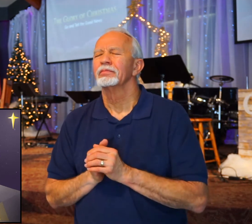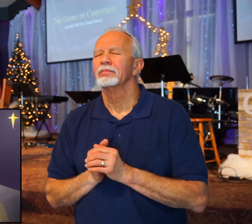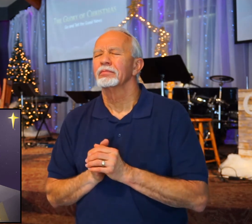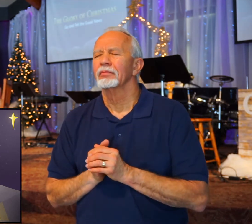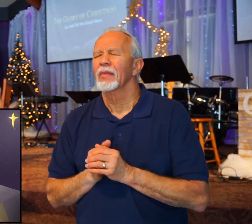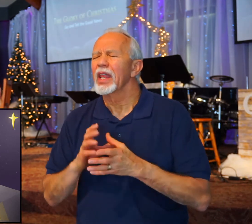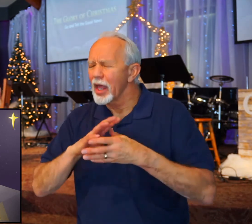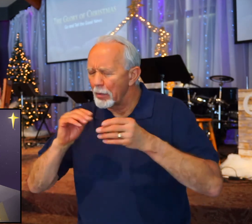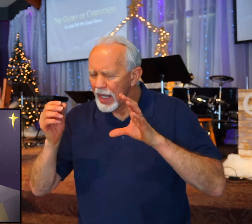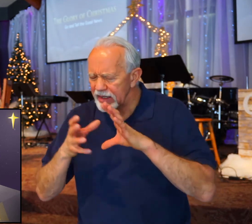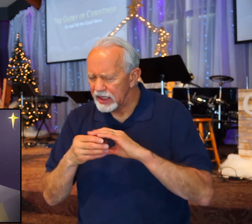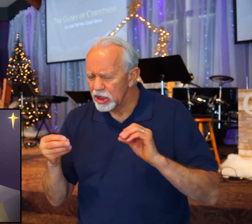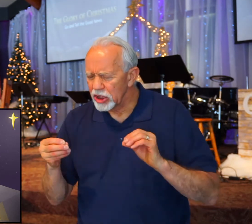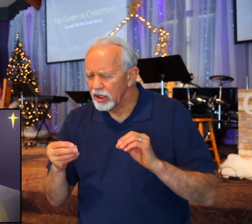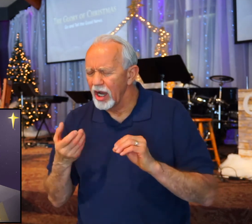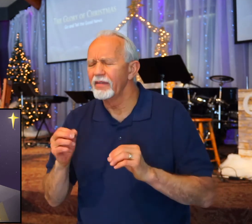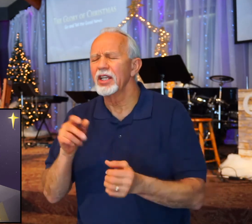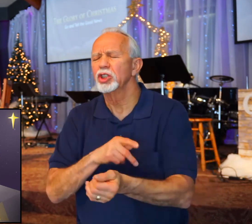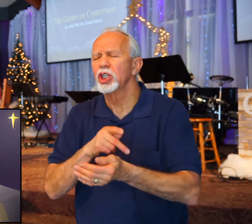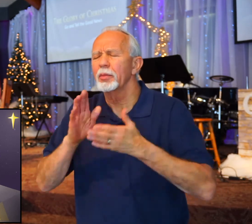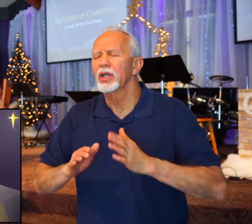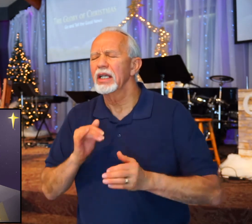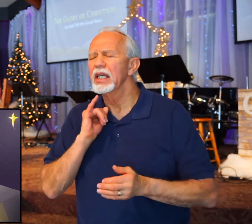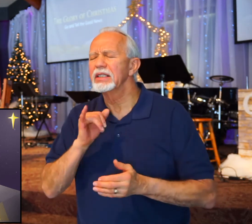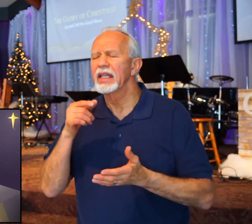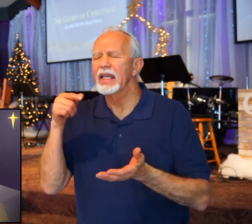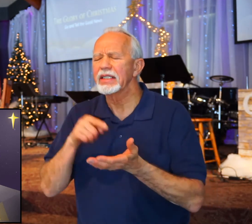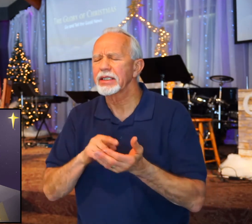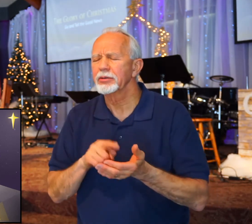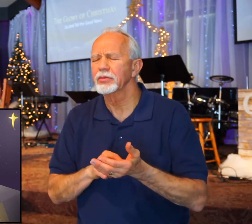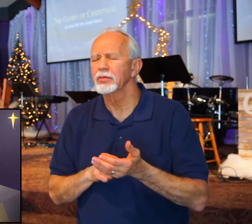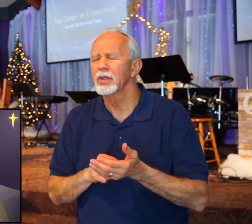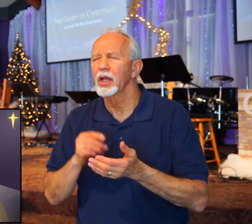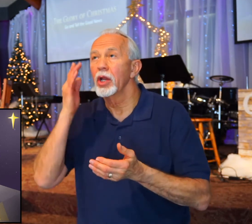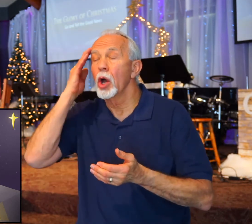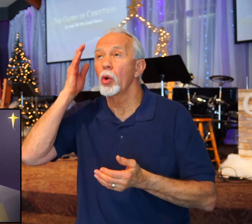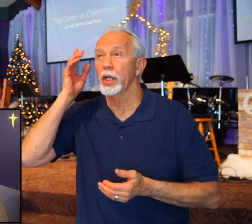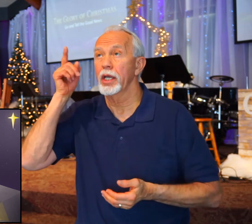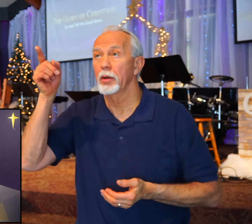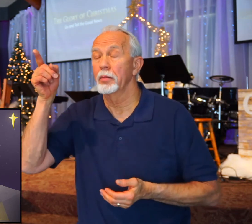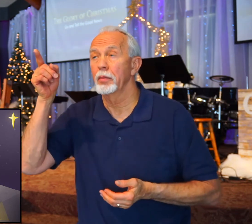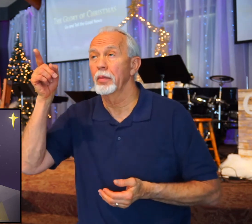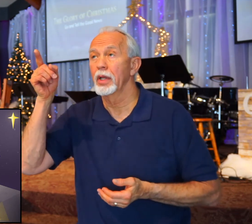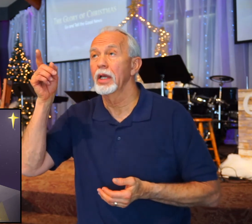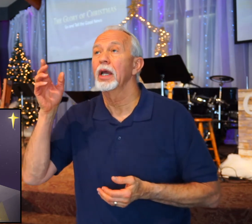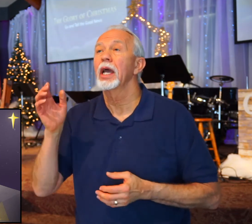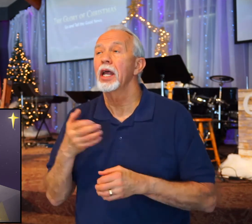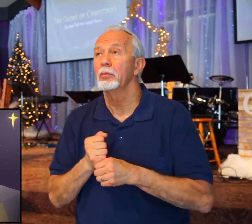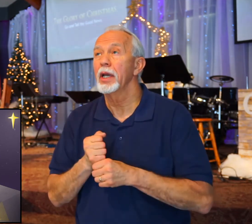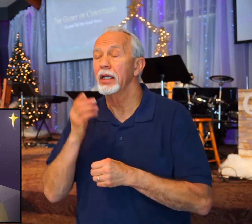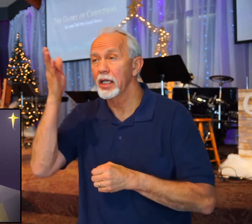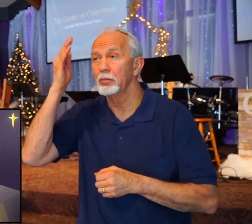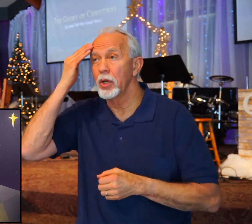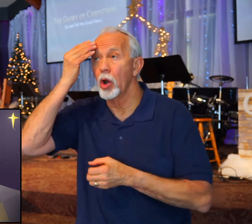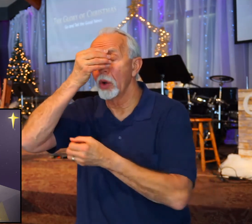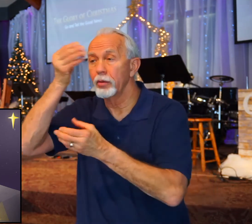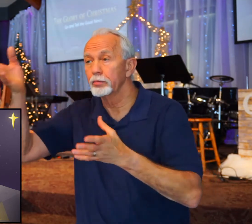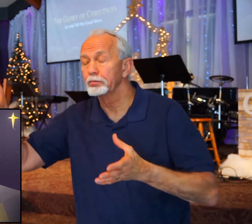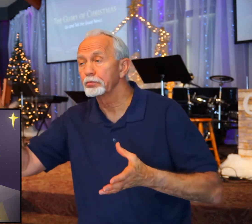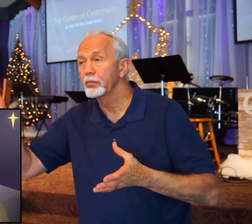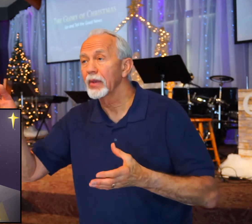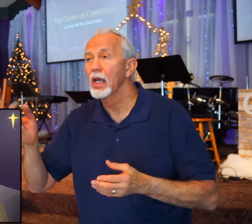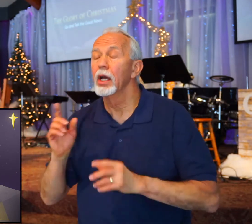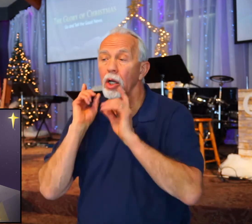The message of the shepherds is this: know him and make him known. Go